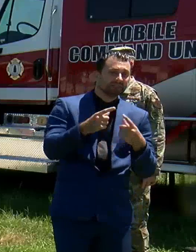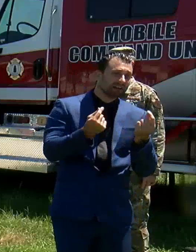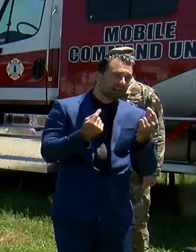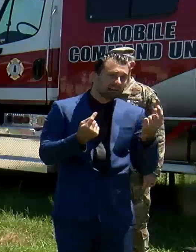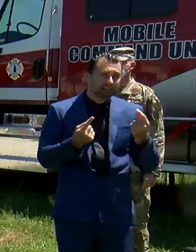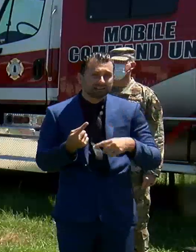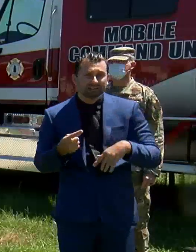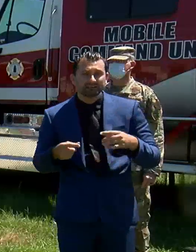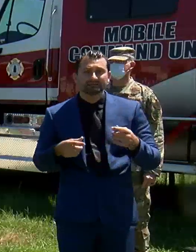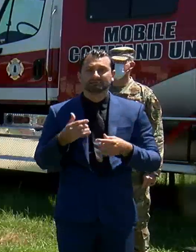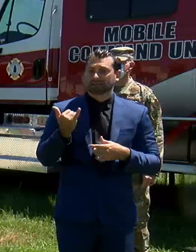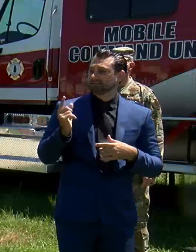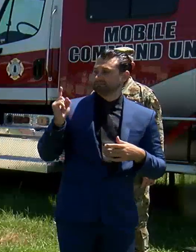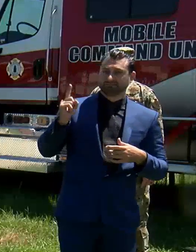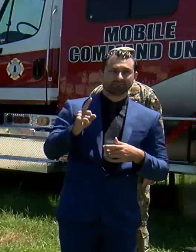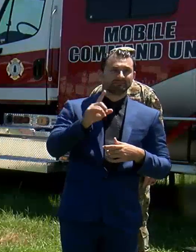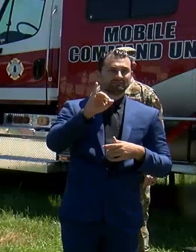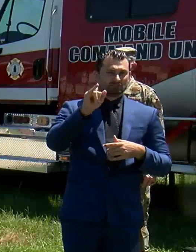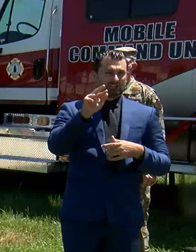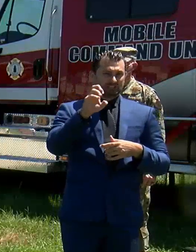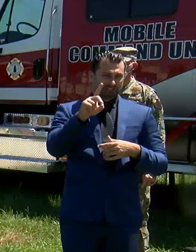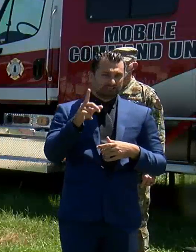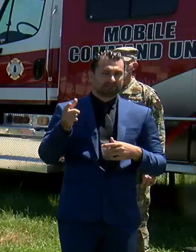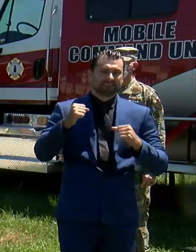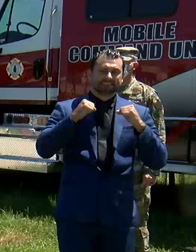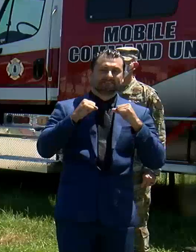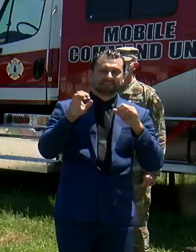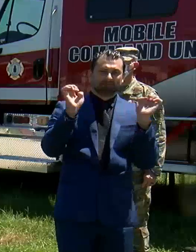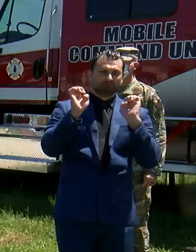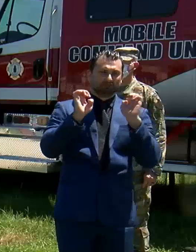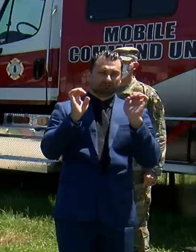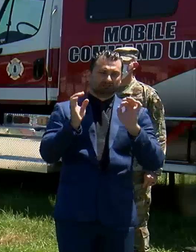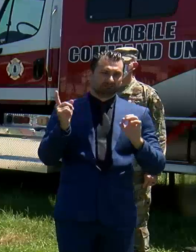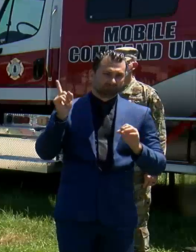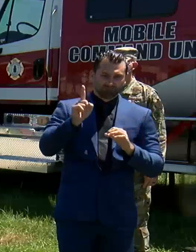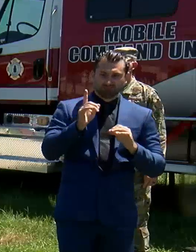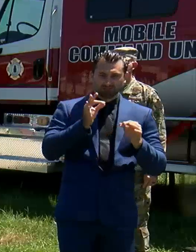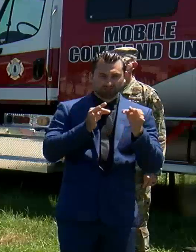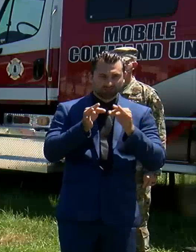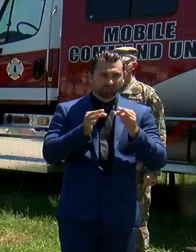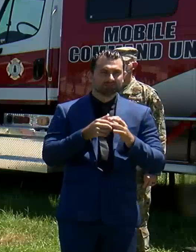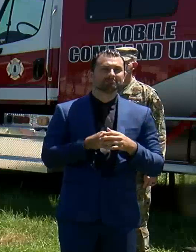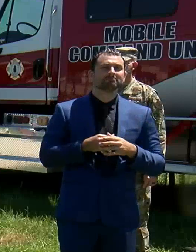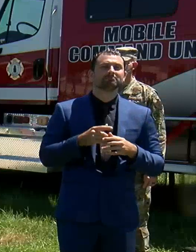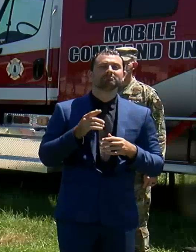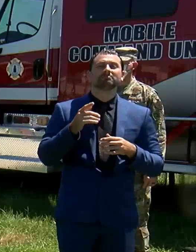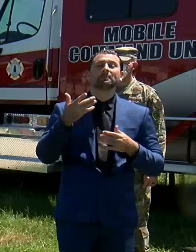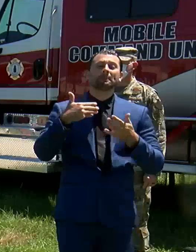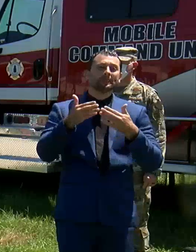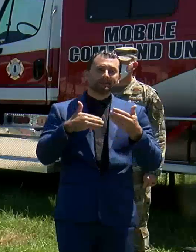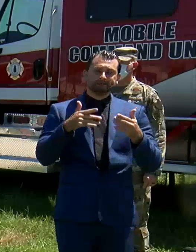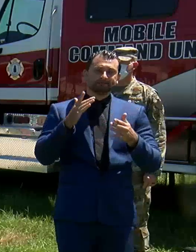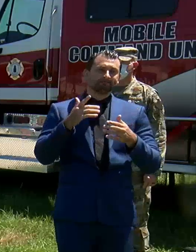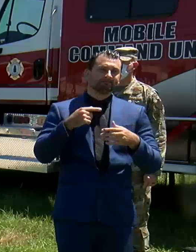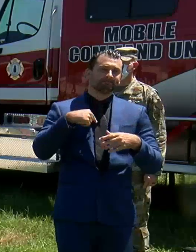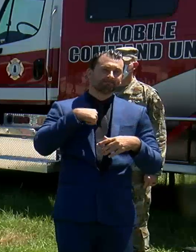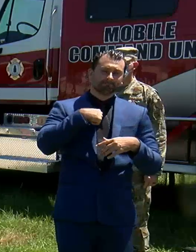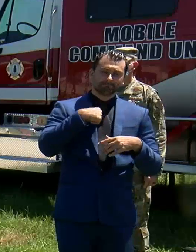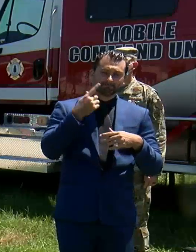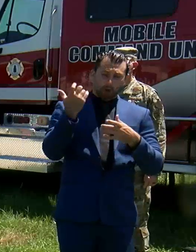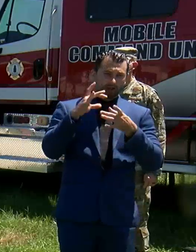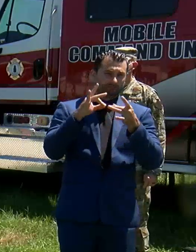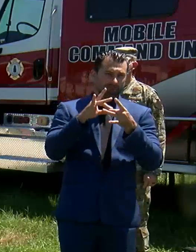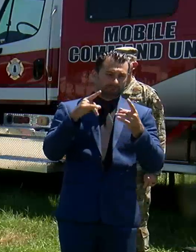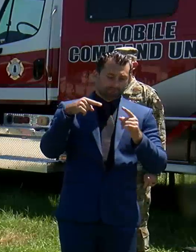Emergency Management, but this has, from the time when the emergency started until the present, the state of Florida